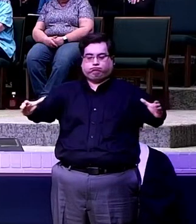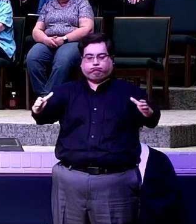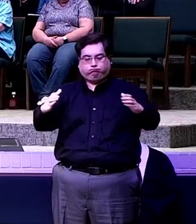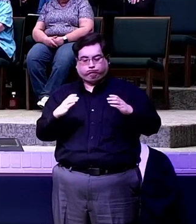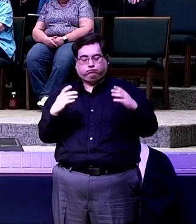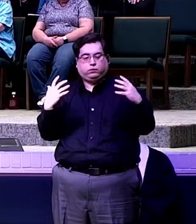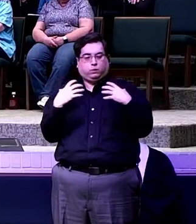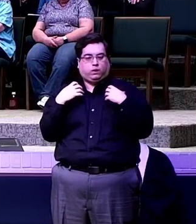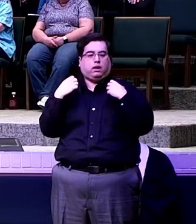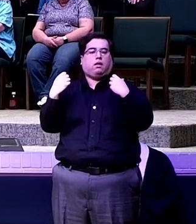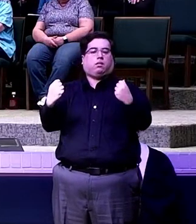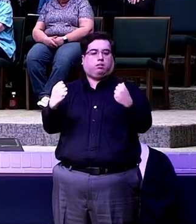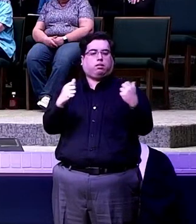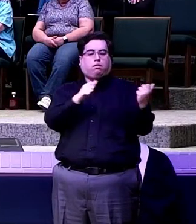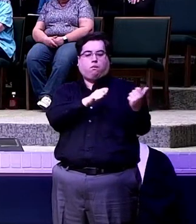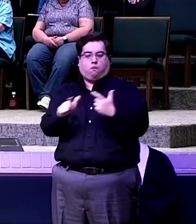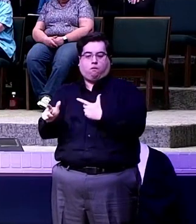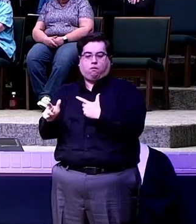dead.